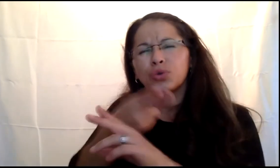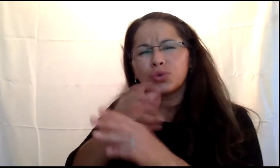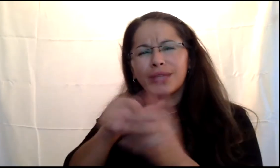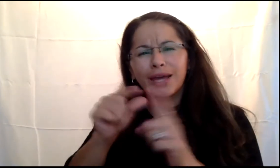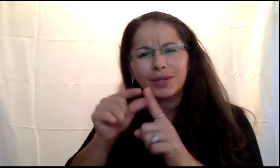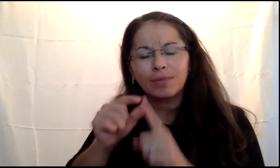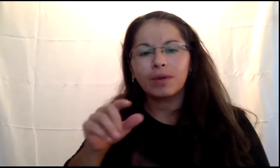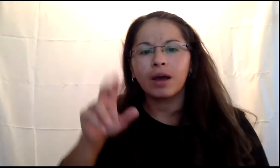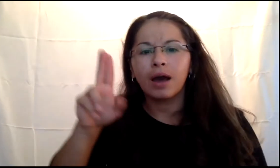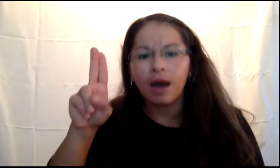Undocu-friendly. Undocu-friendly